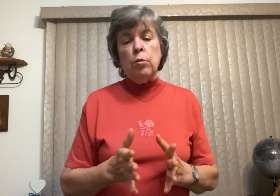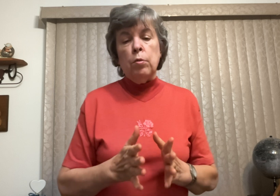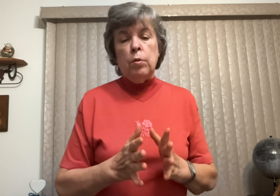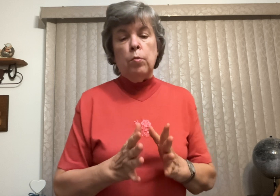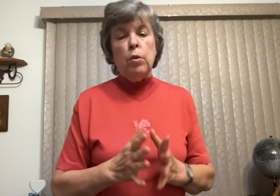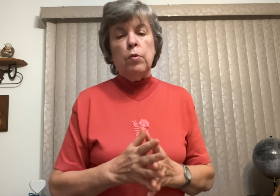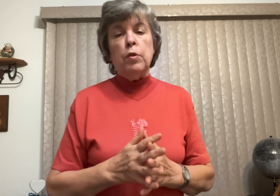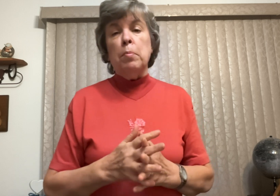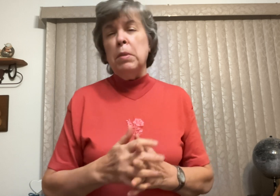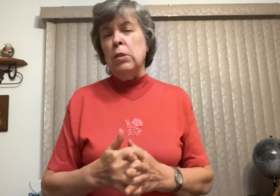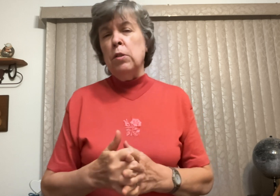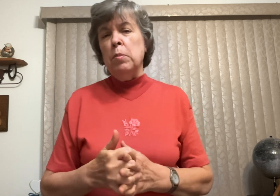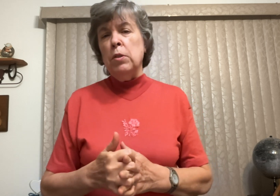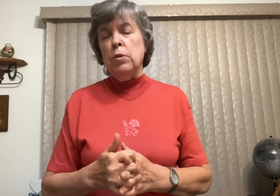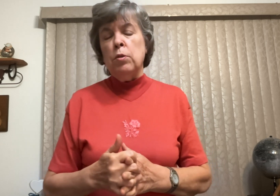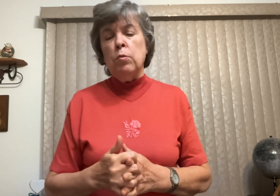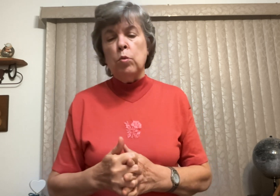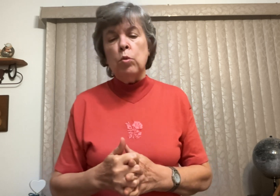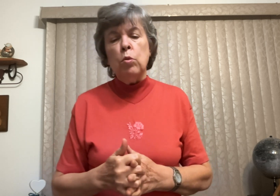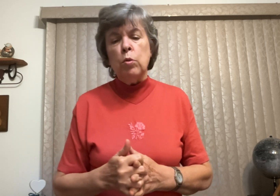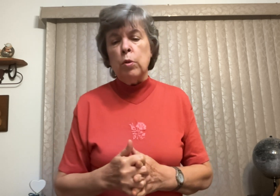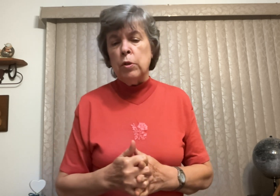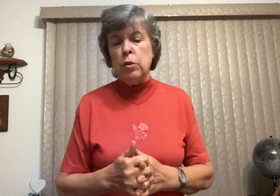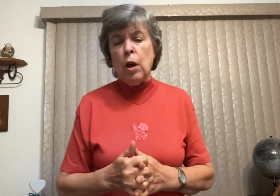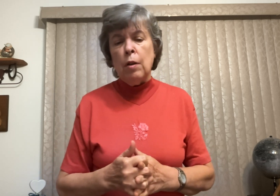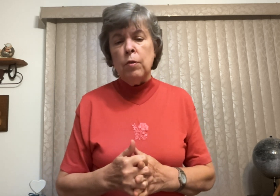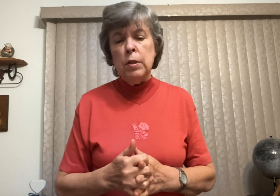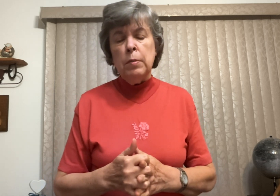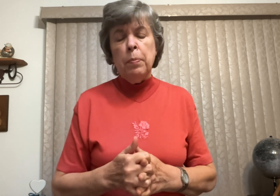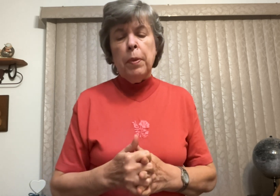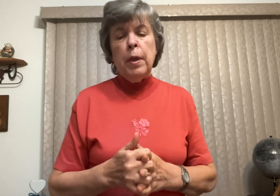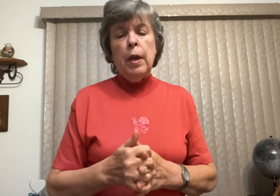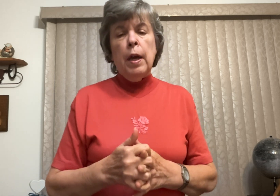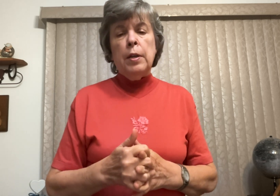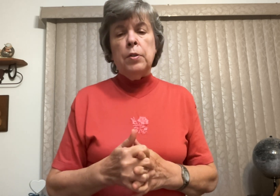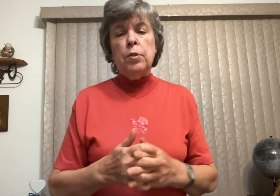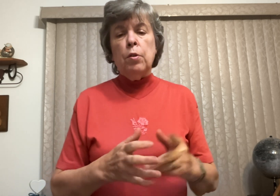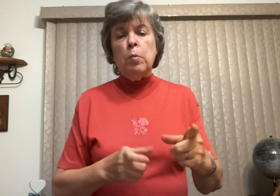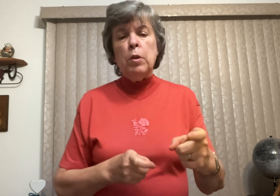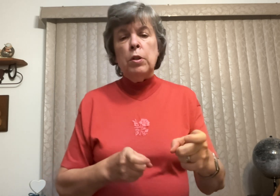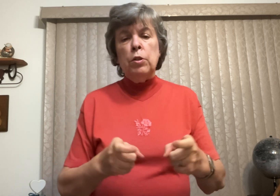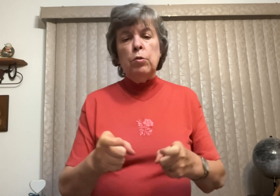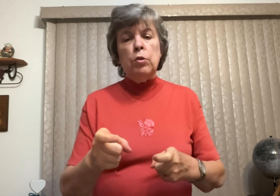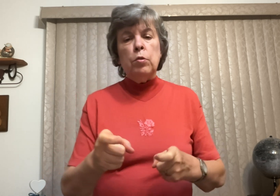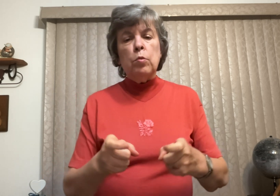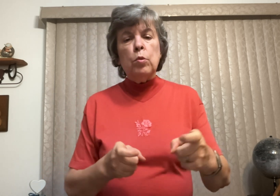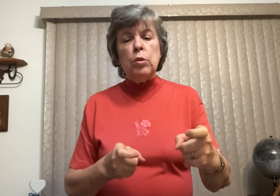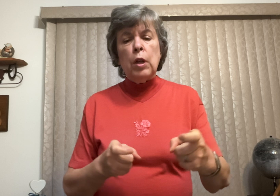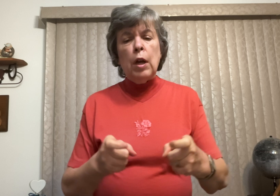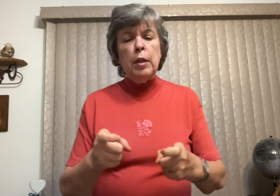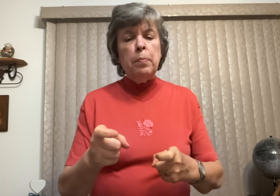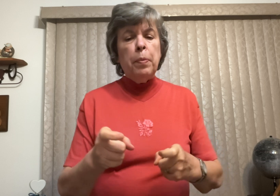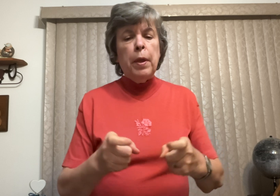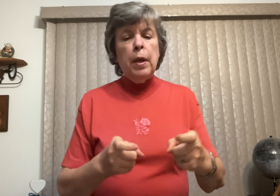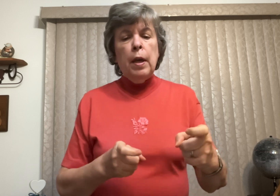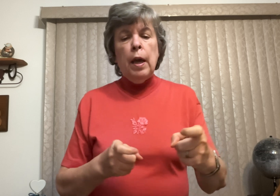The word for dominion means to rule or is sovereign. And so I'm going to use the rule sign.